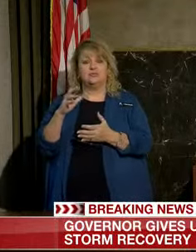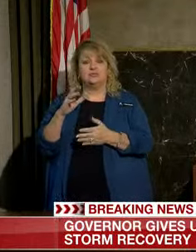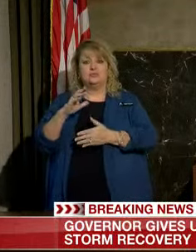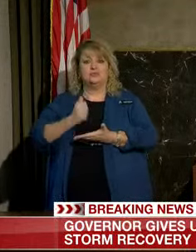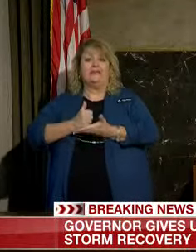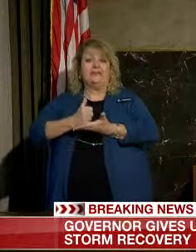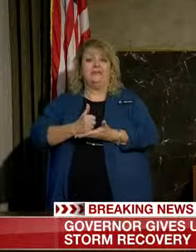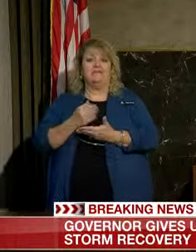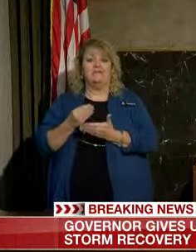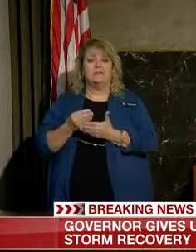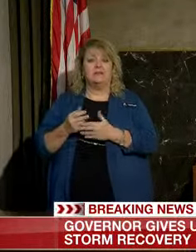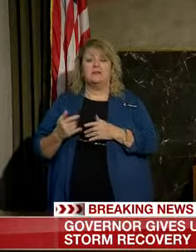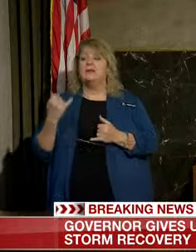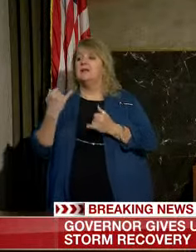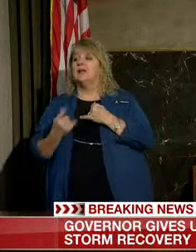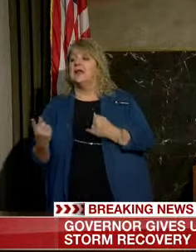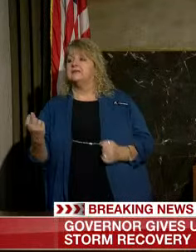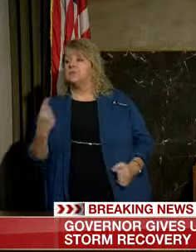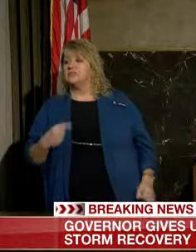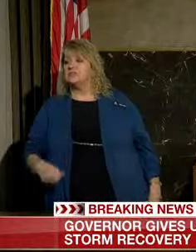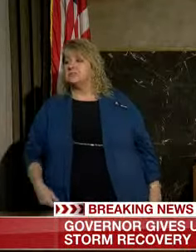Louisiana.